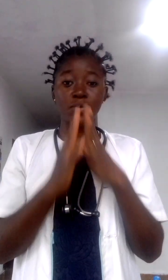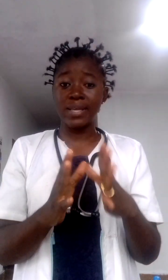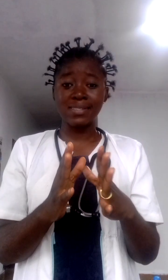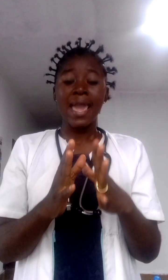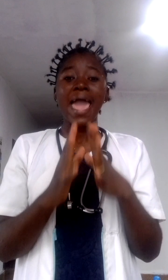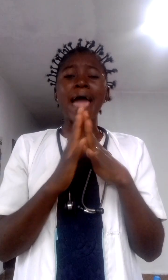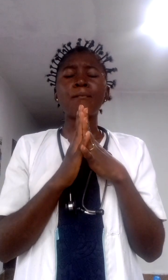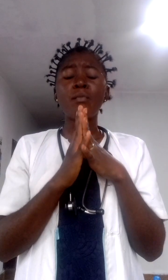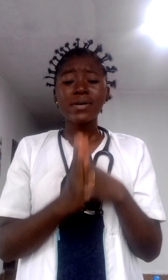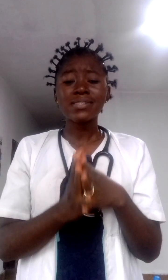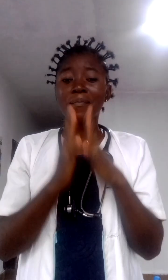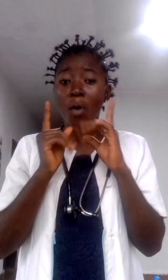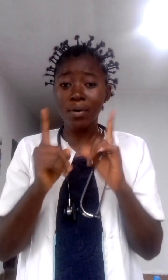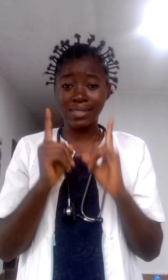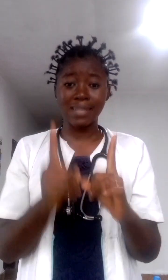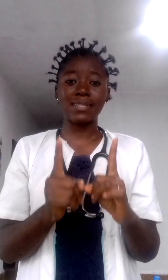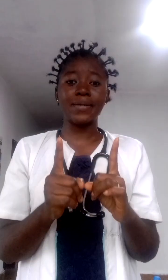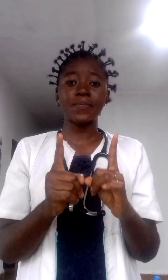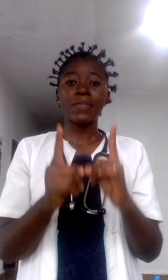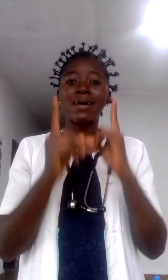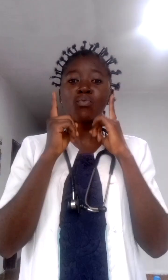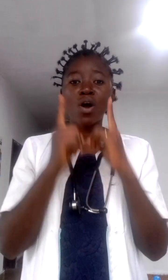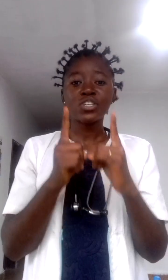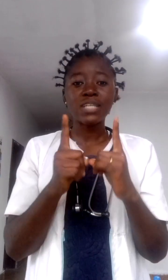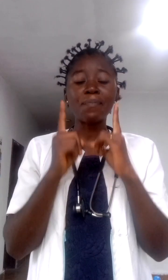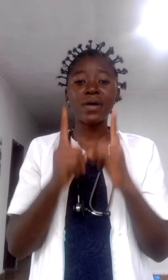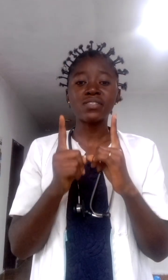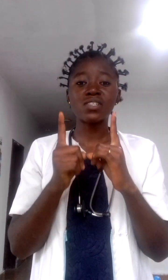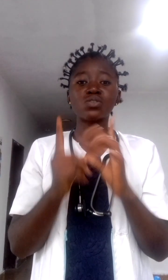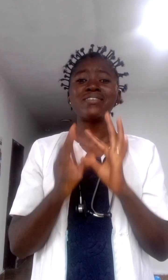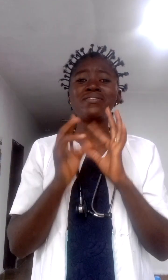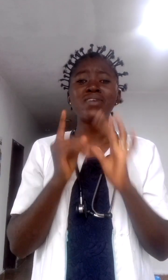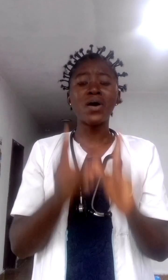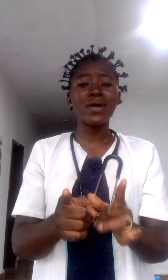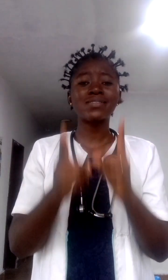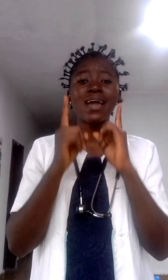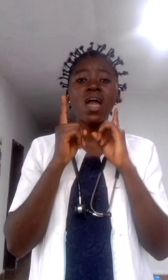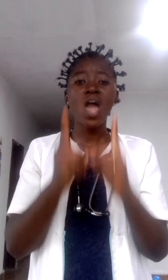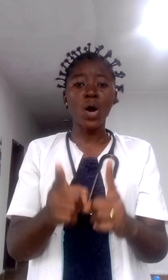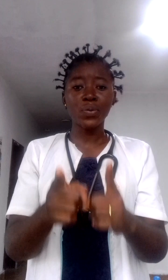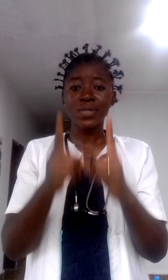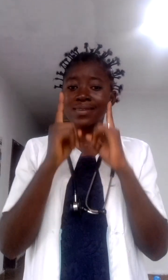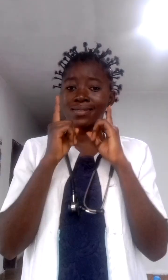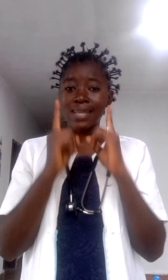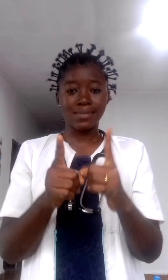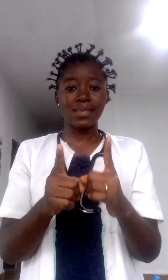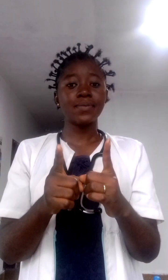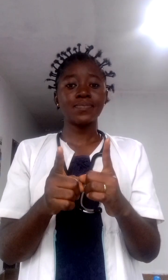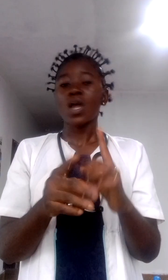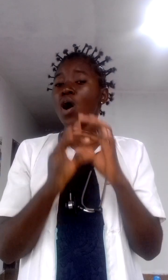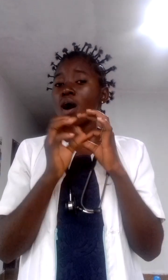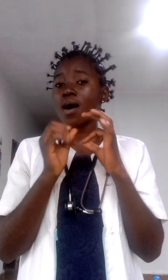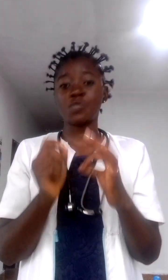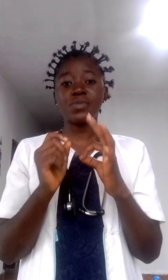fluids. And most importantly, rush that person to the nearest health center or